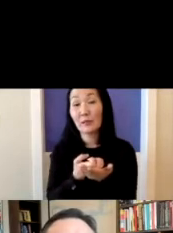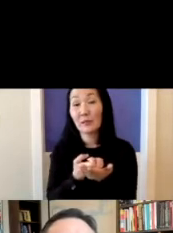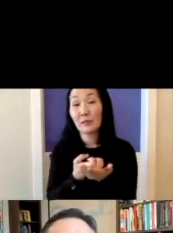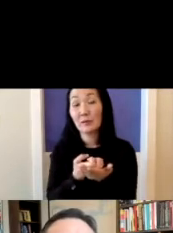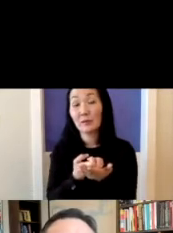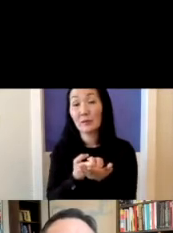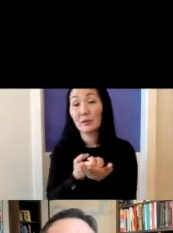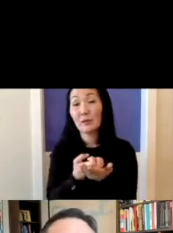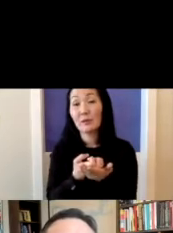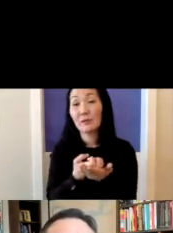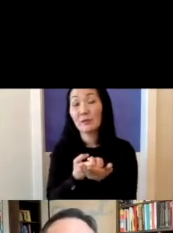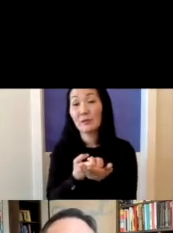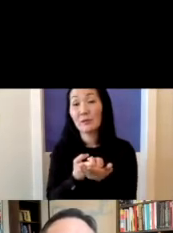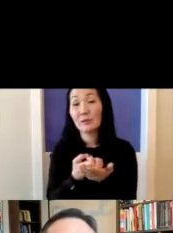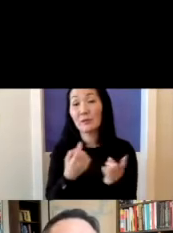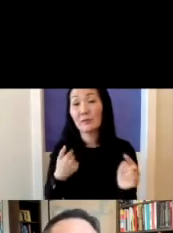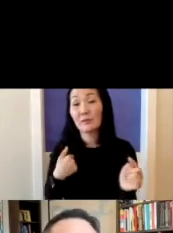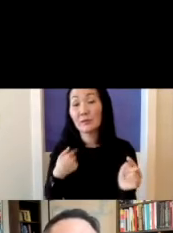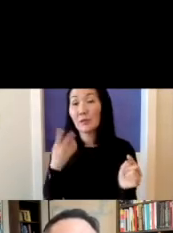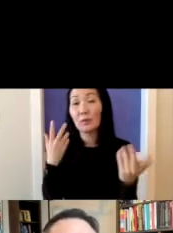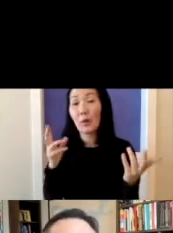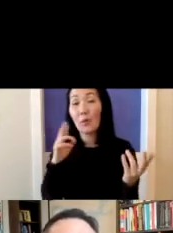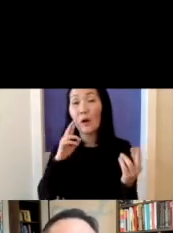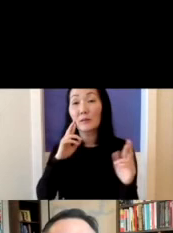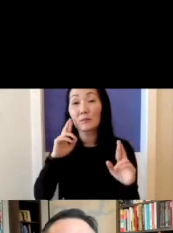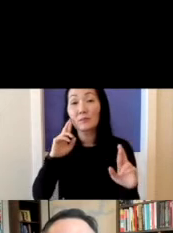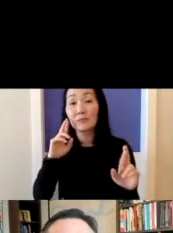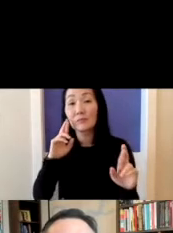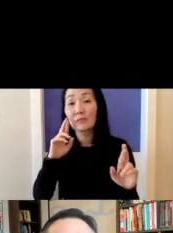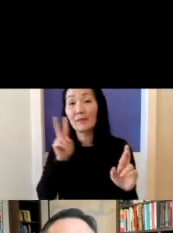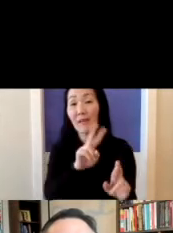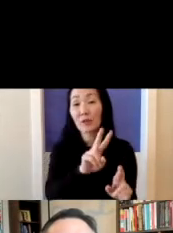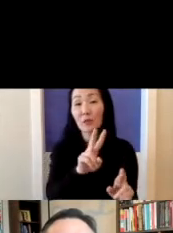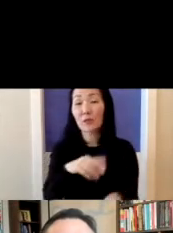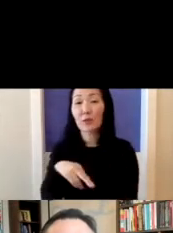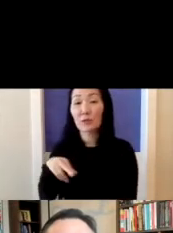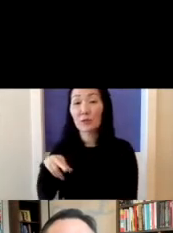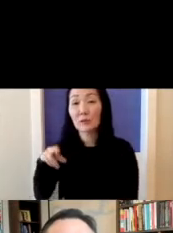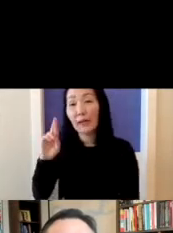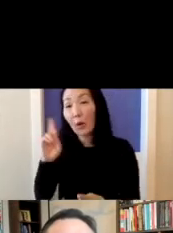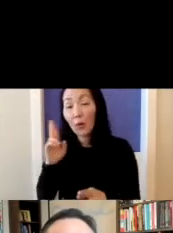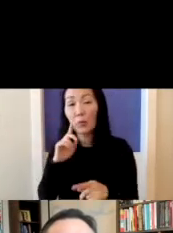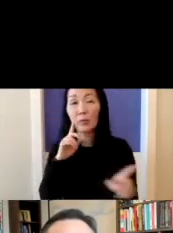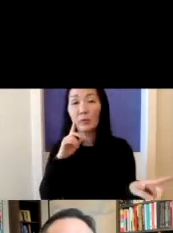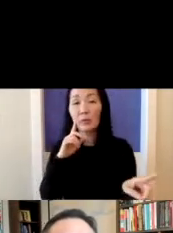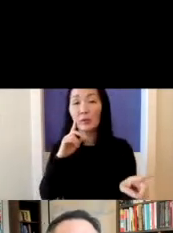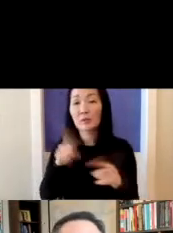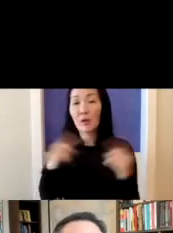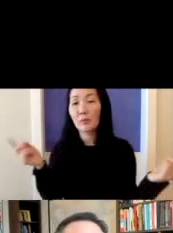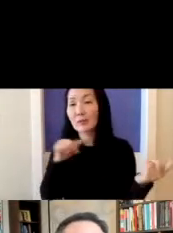Vancouver don't become two separate destinations, that we are here today talking about Vancouver's economy. Thank